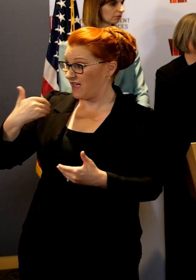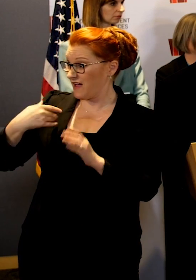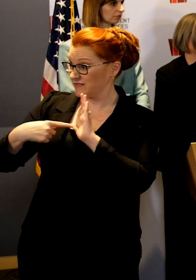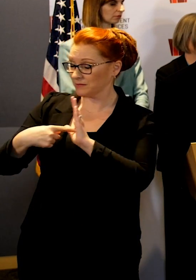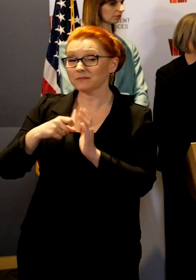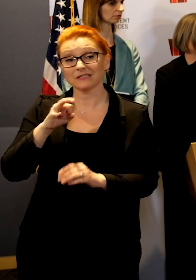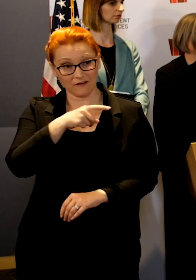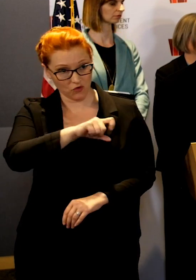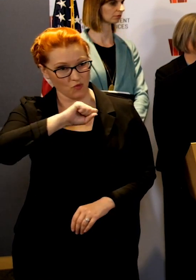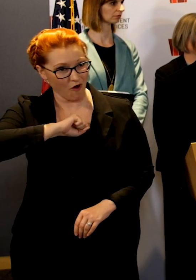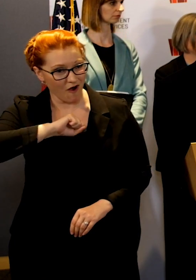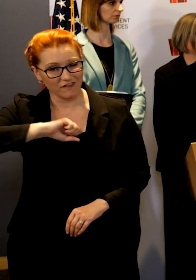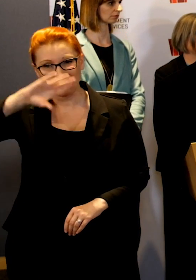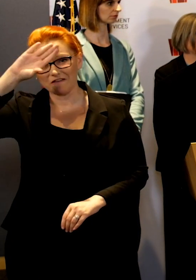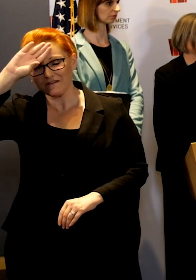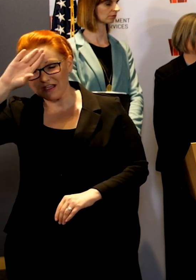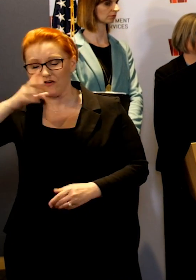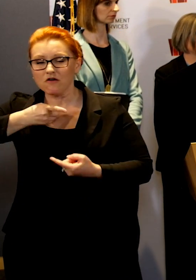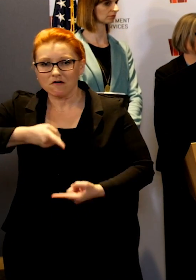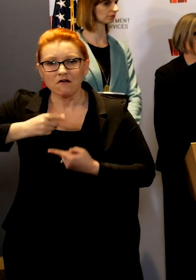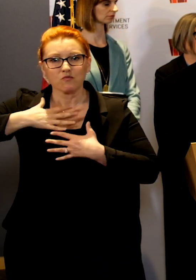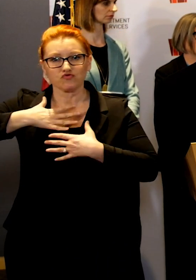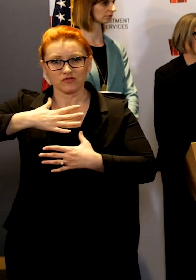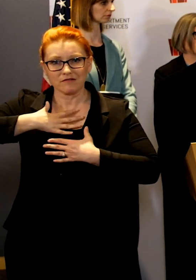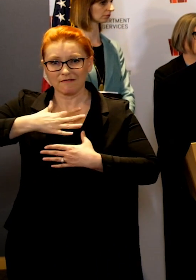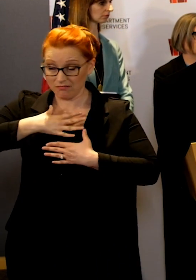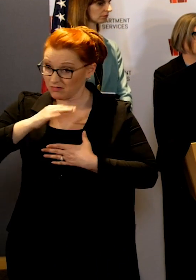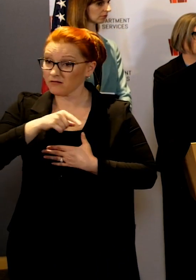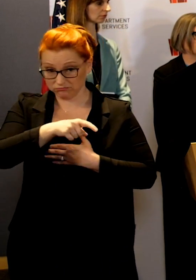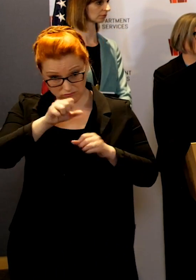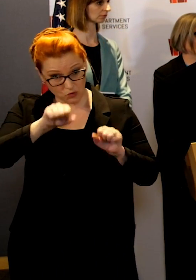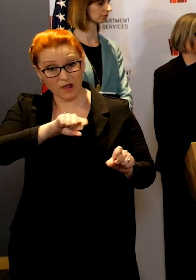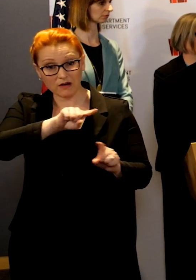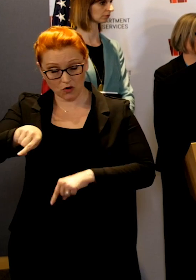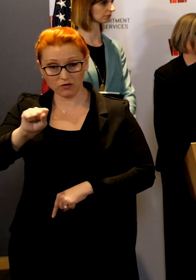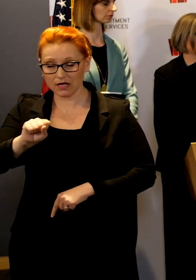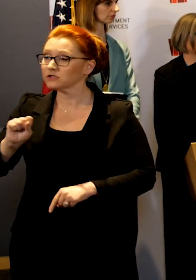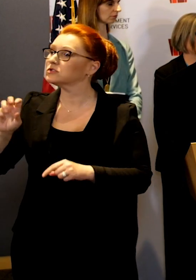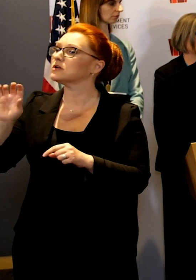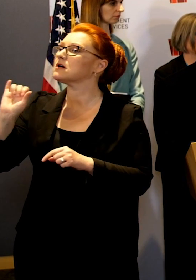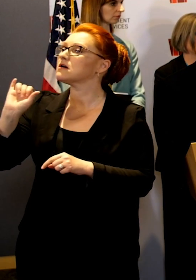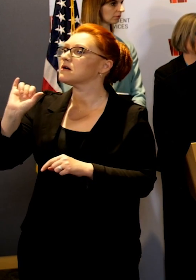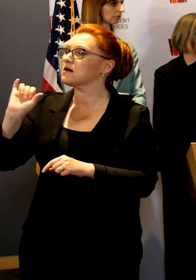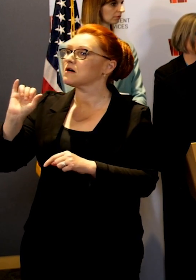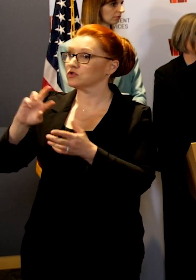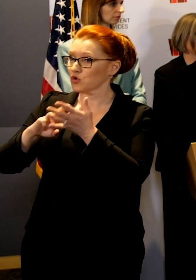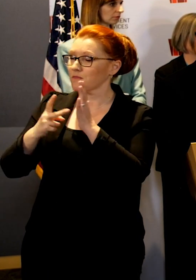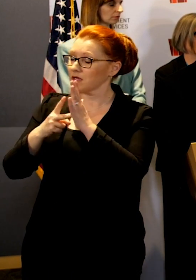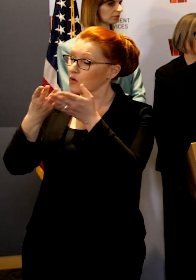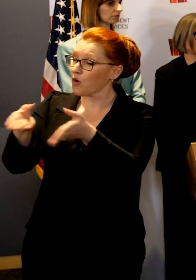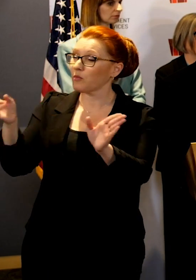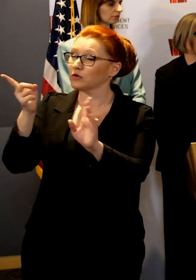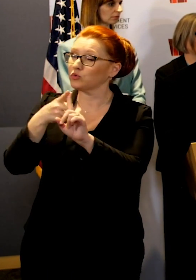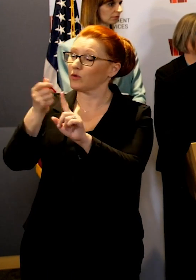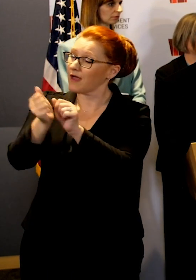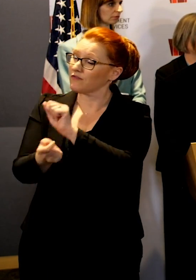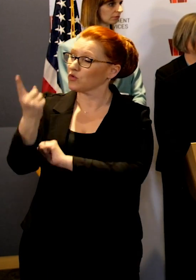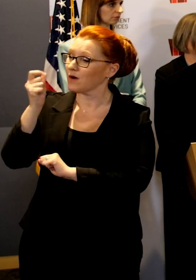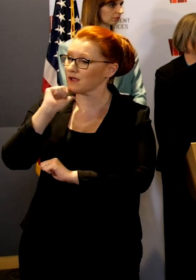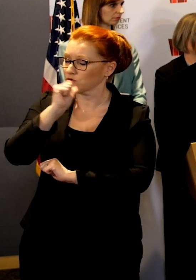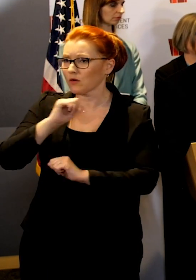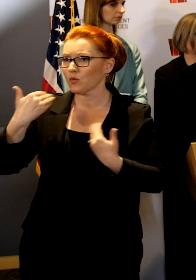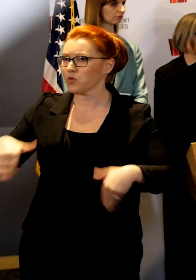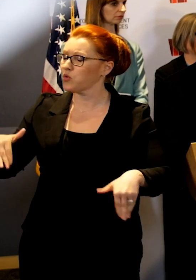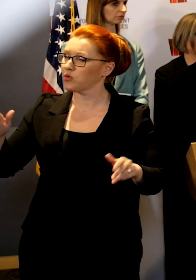coughing, fever, shortness of breath, you could, yes, you could use yourself. To everybody in Yes. That's a big